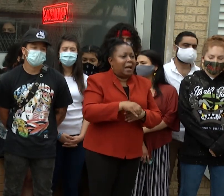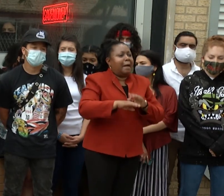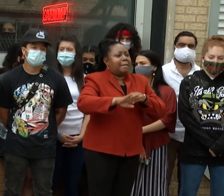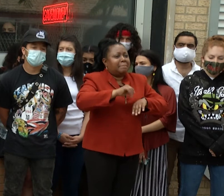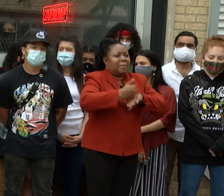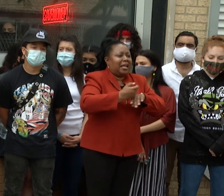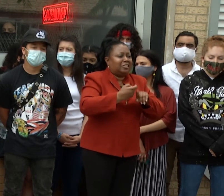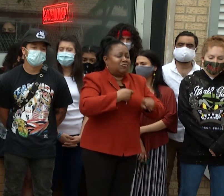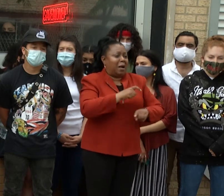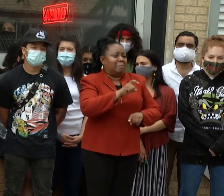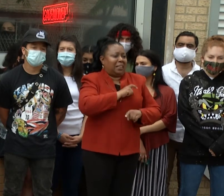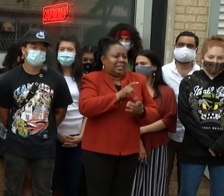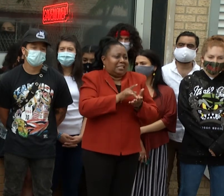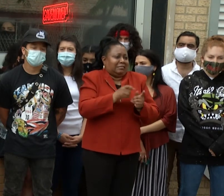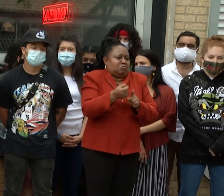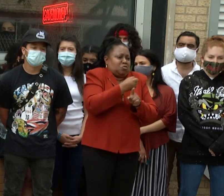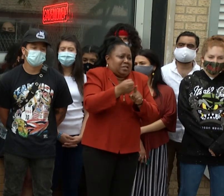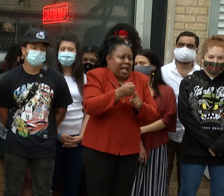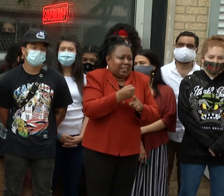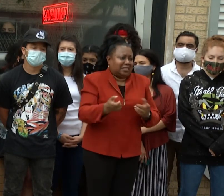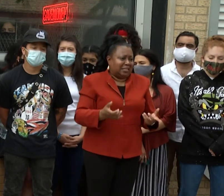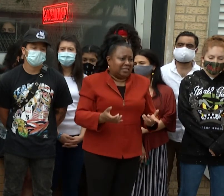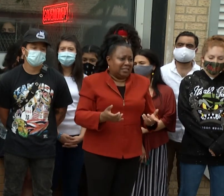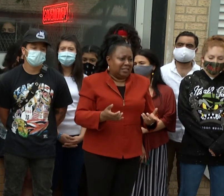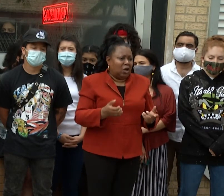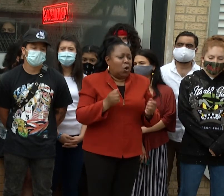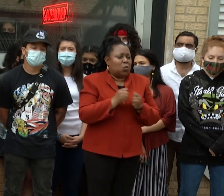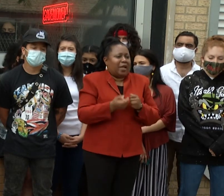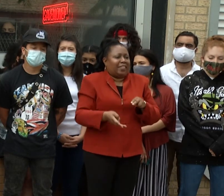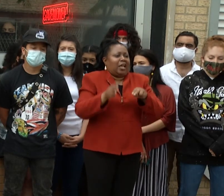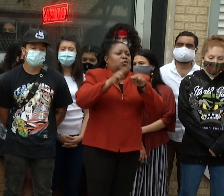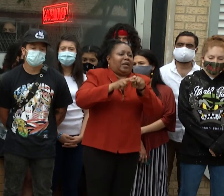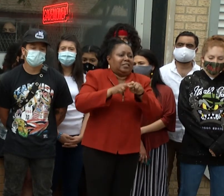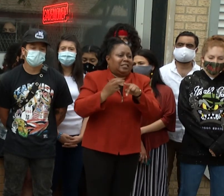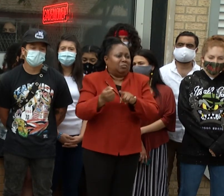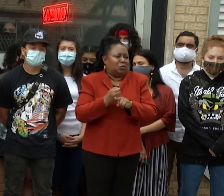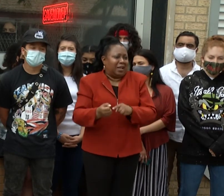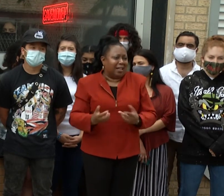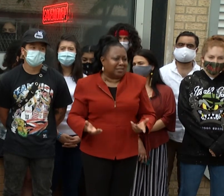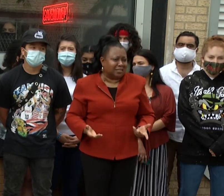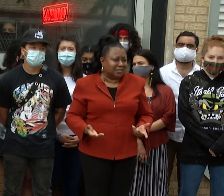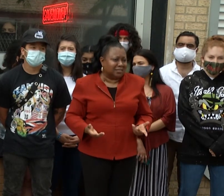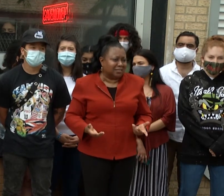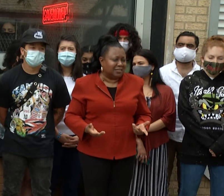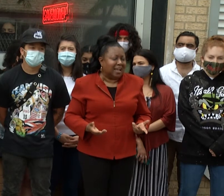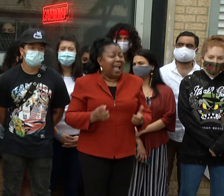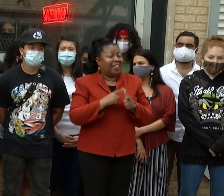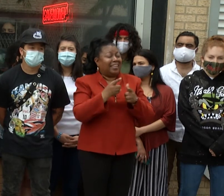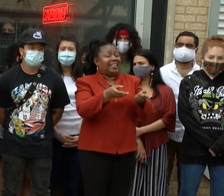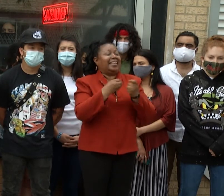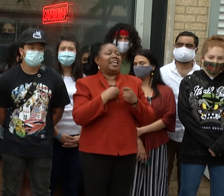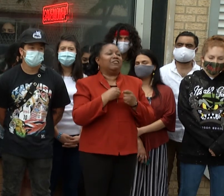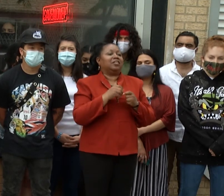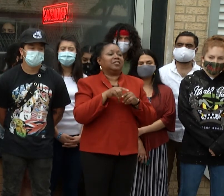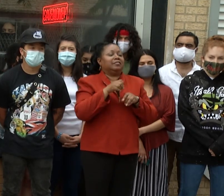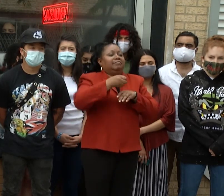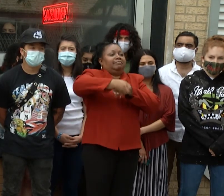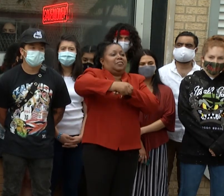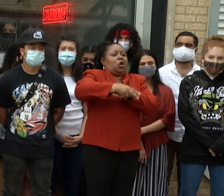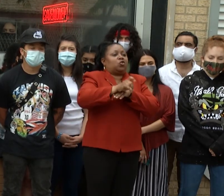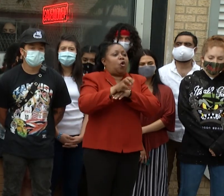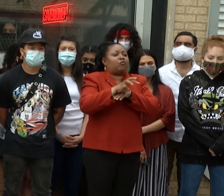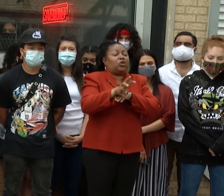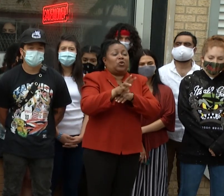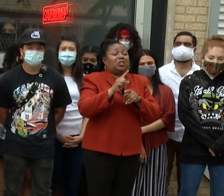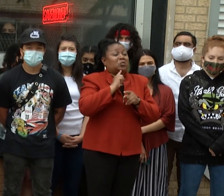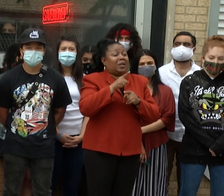based off of police brutality with increased brutality? And then they give us a curfew,